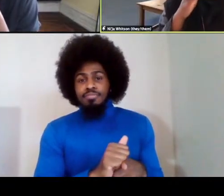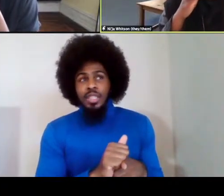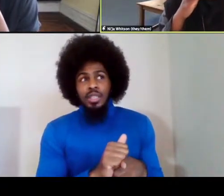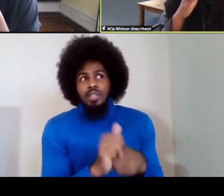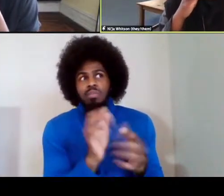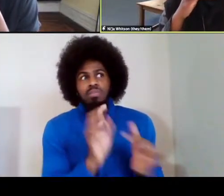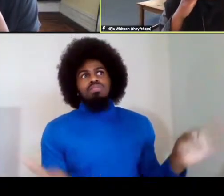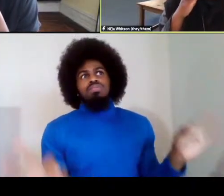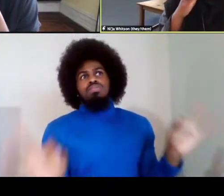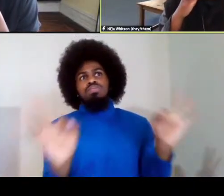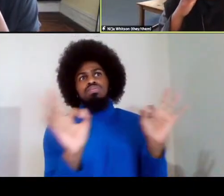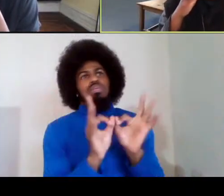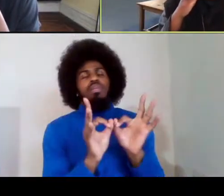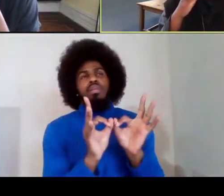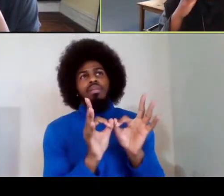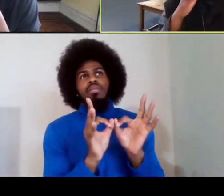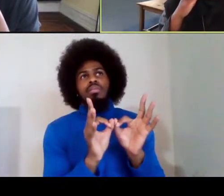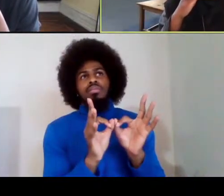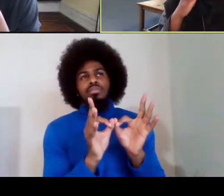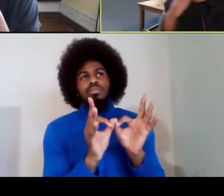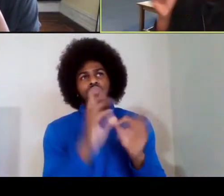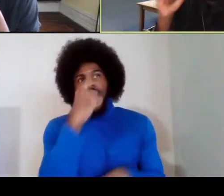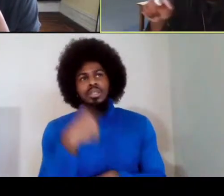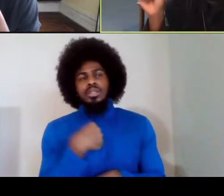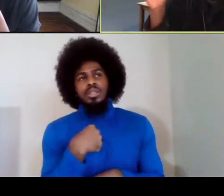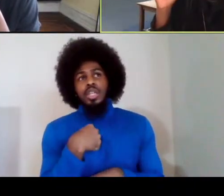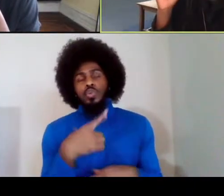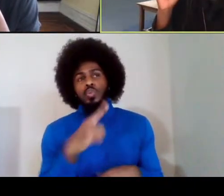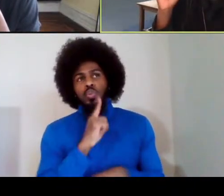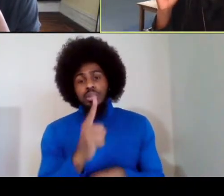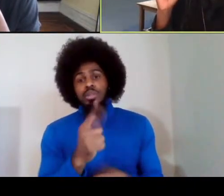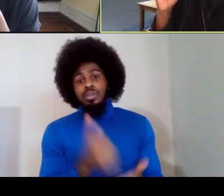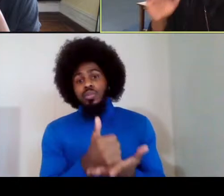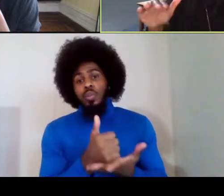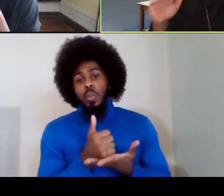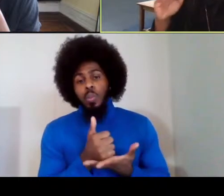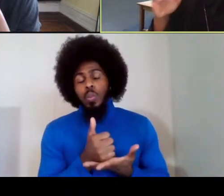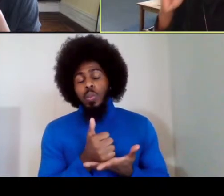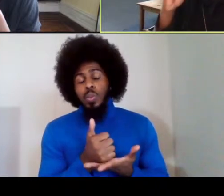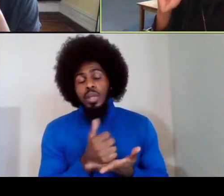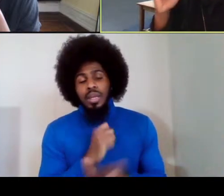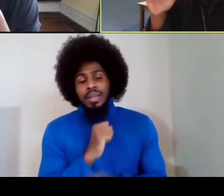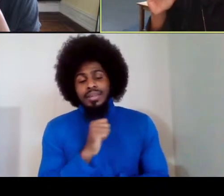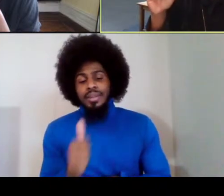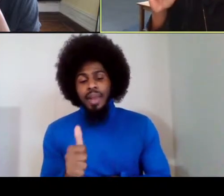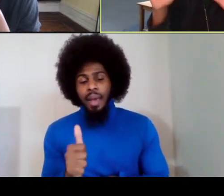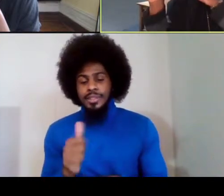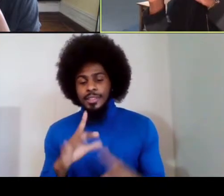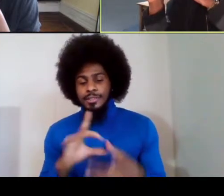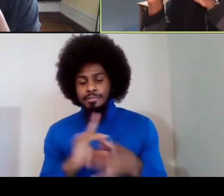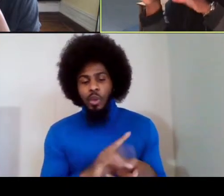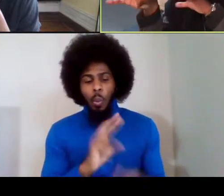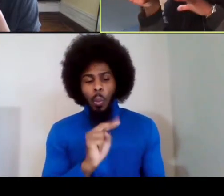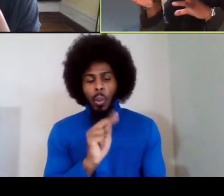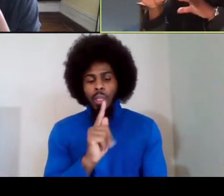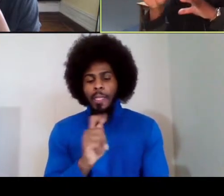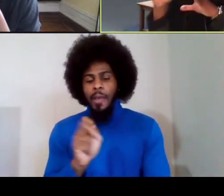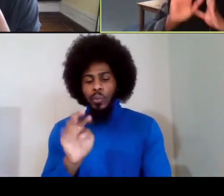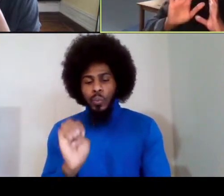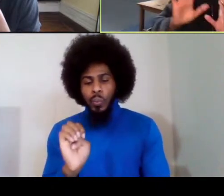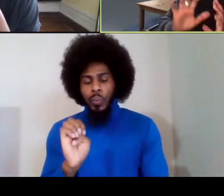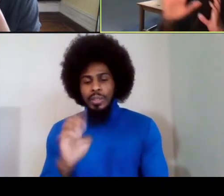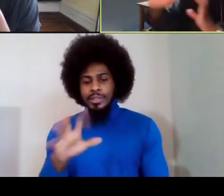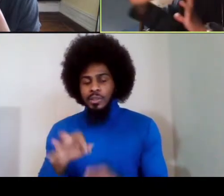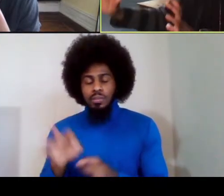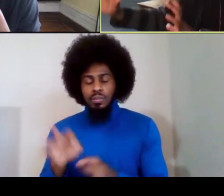me to also find that space of like, it's not just about the relationship between nature and spirit as kind of ritual practice